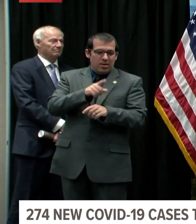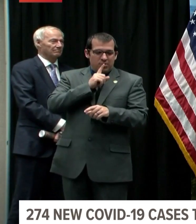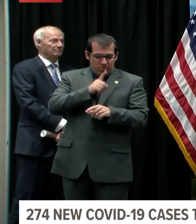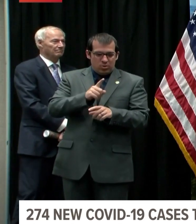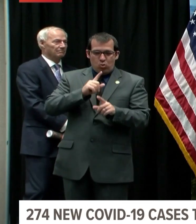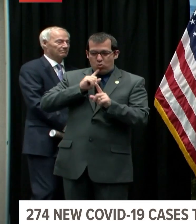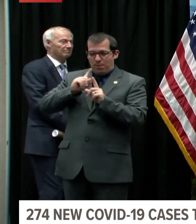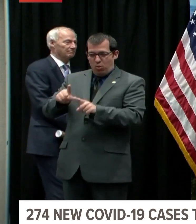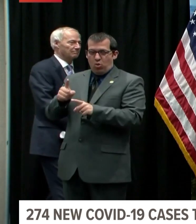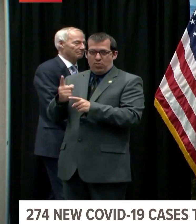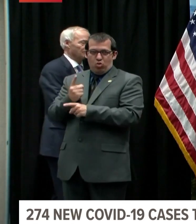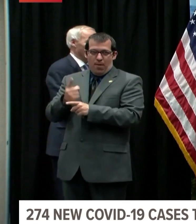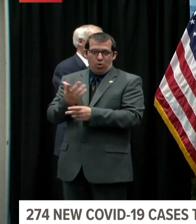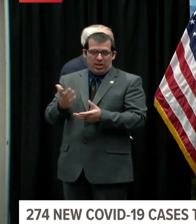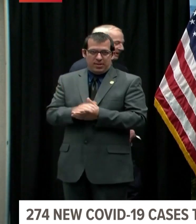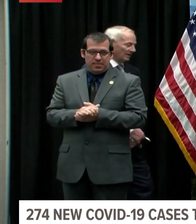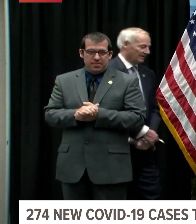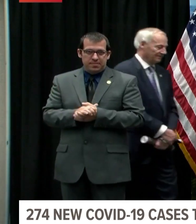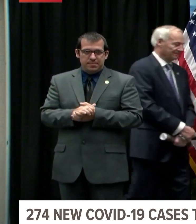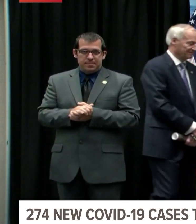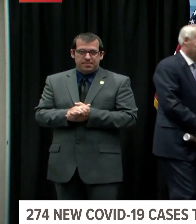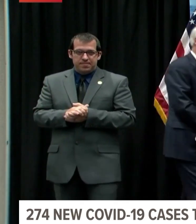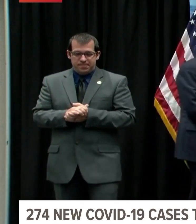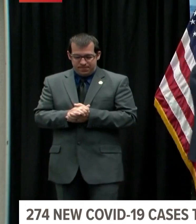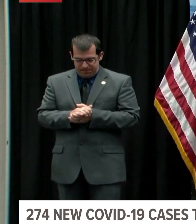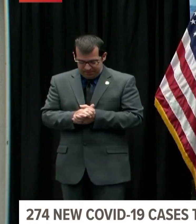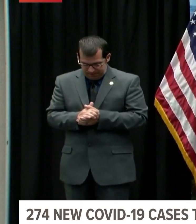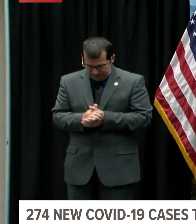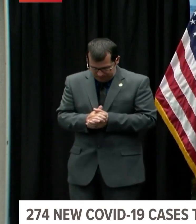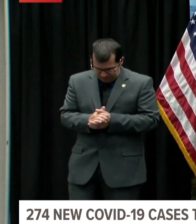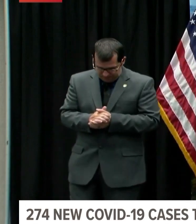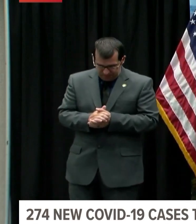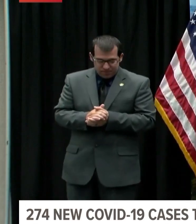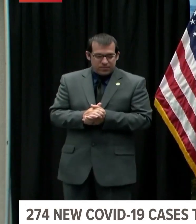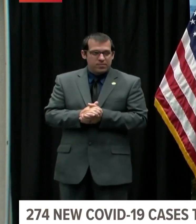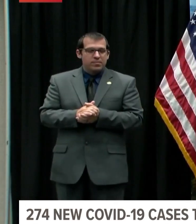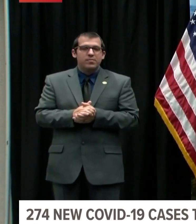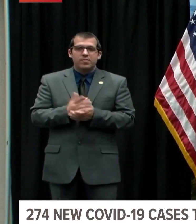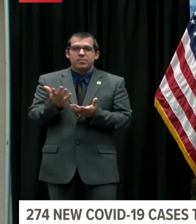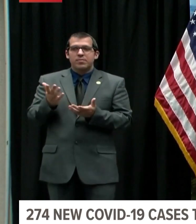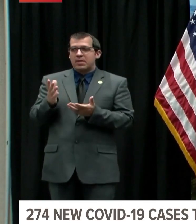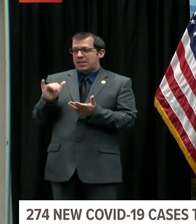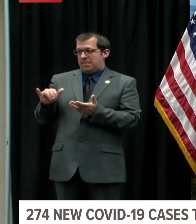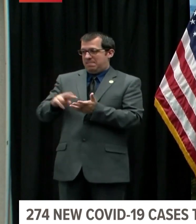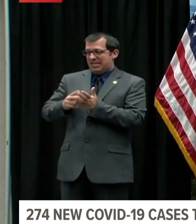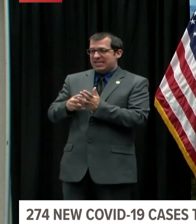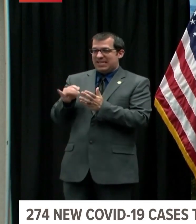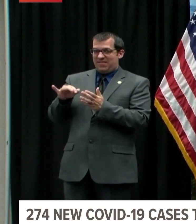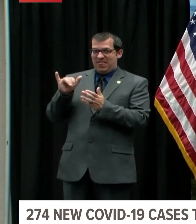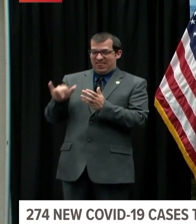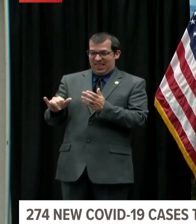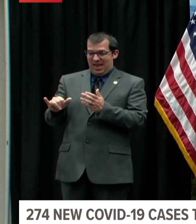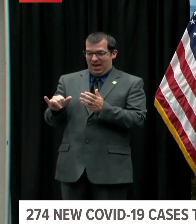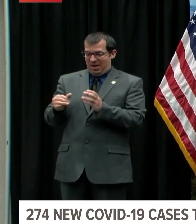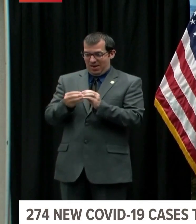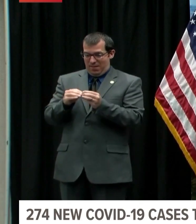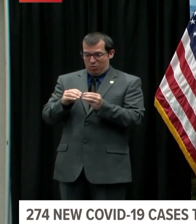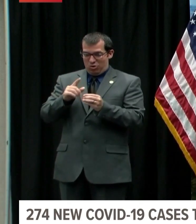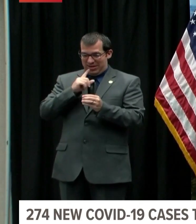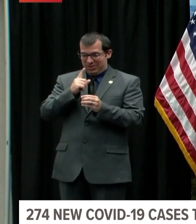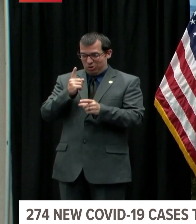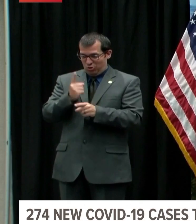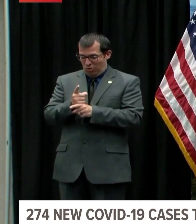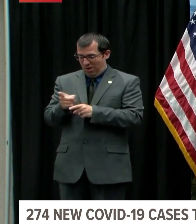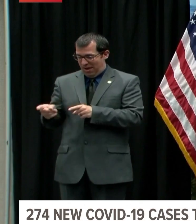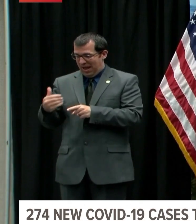they are reported properly. Which means if that discrepancy is correct, and